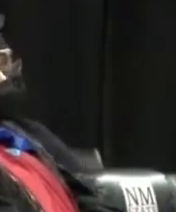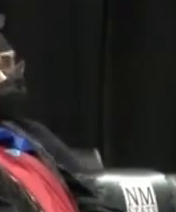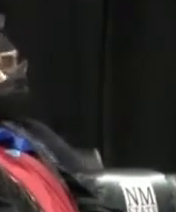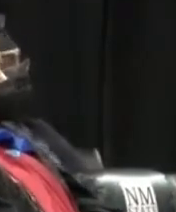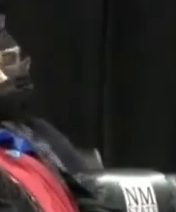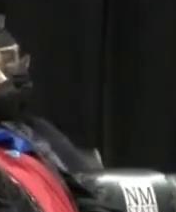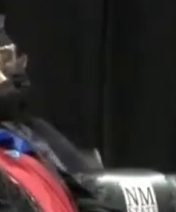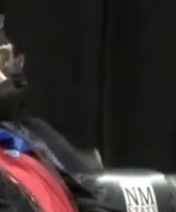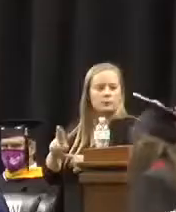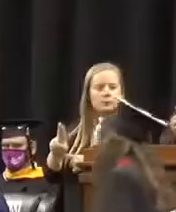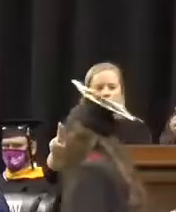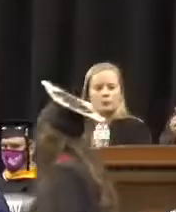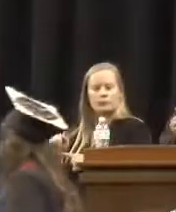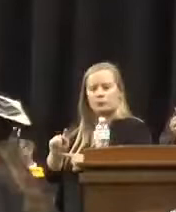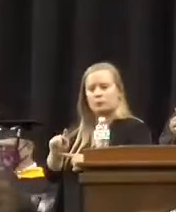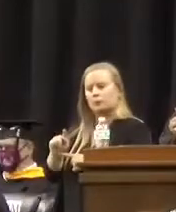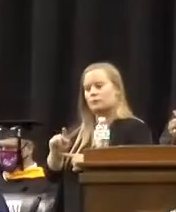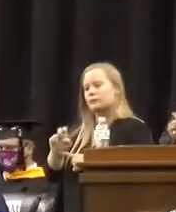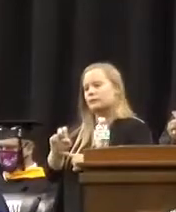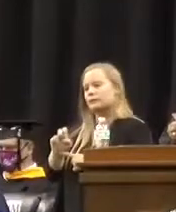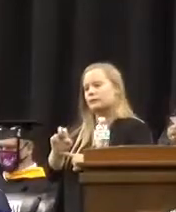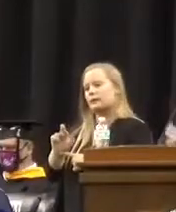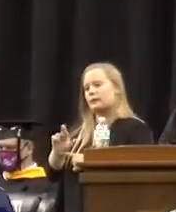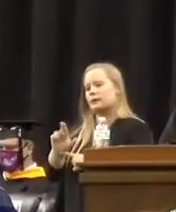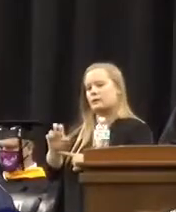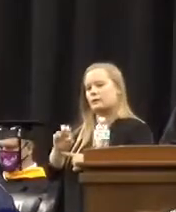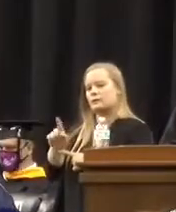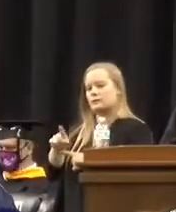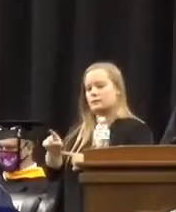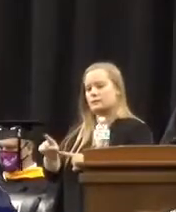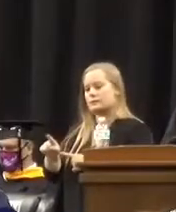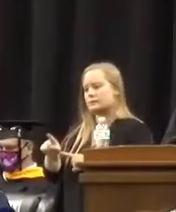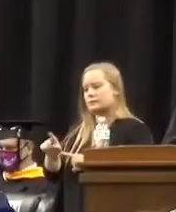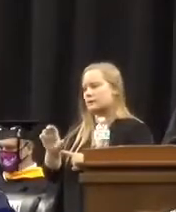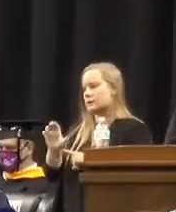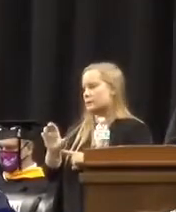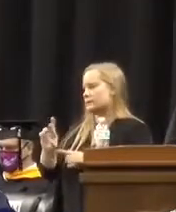Jadelyn Raylene Gutierrez, Crimson Scholar.